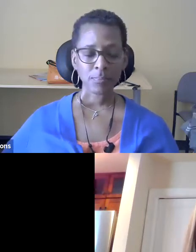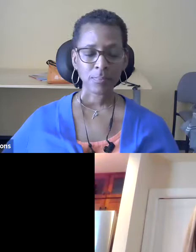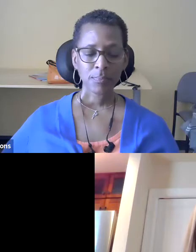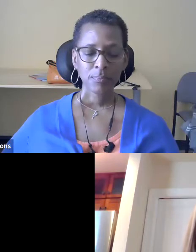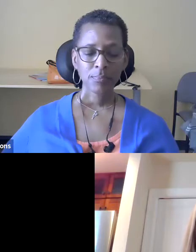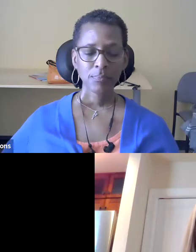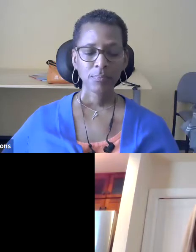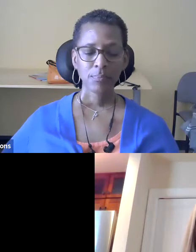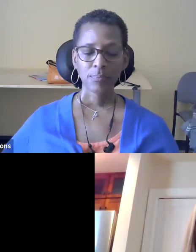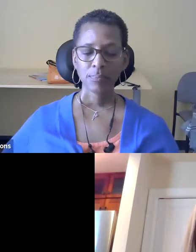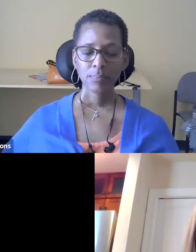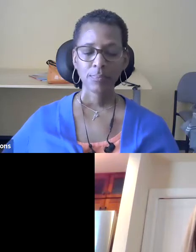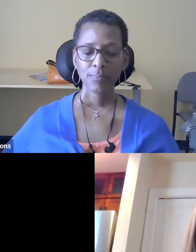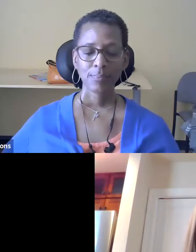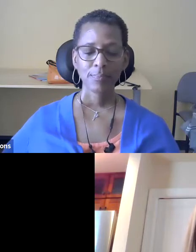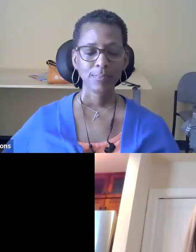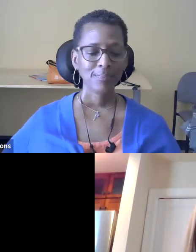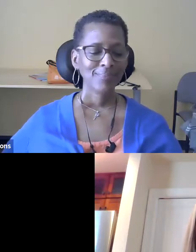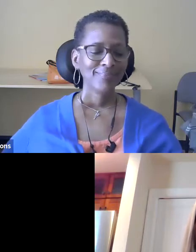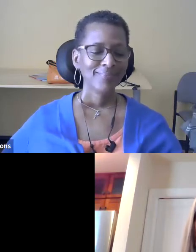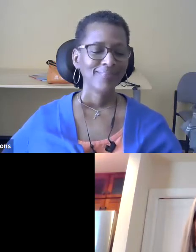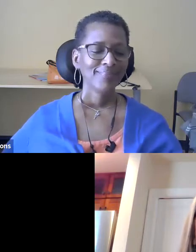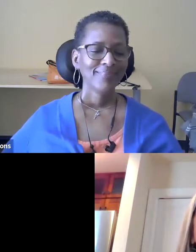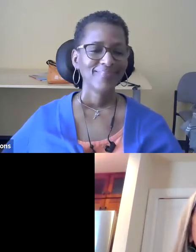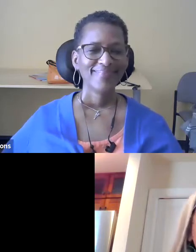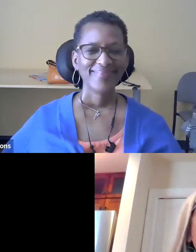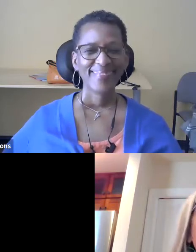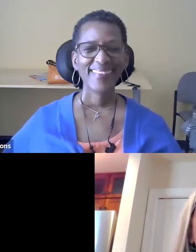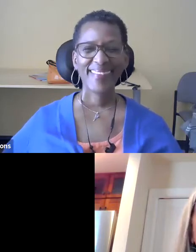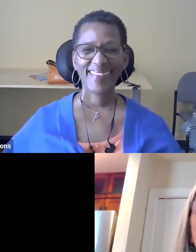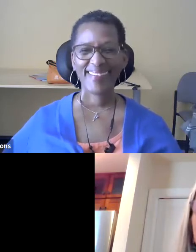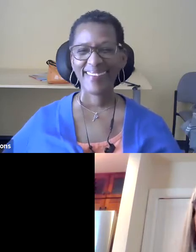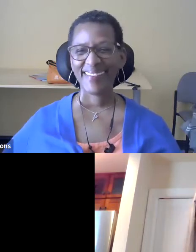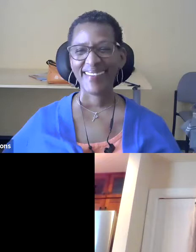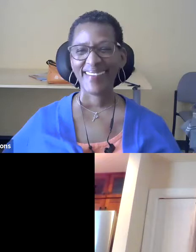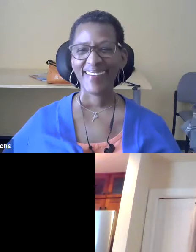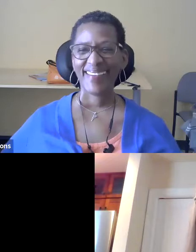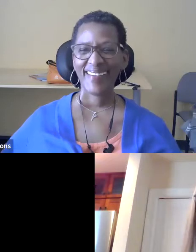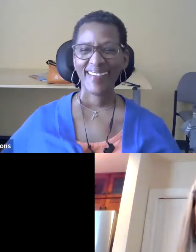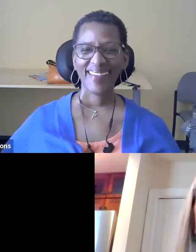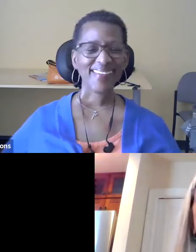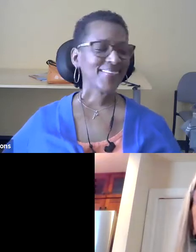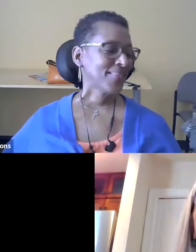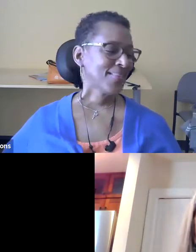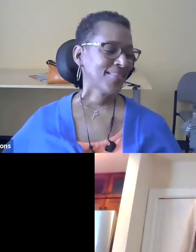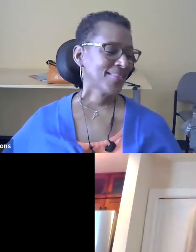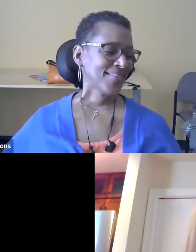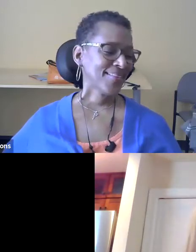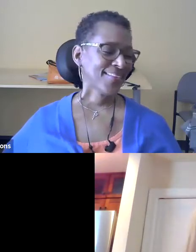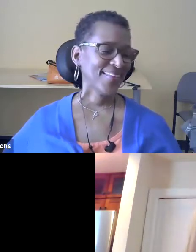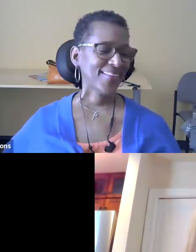to speak slowly because I have a tendency when I'm nervous, which I think some of you heard in the beginning, this is a little nervous for